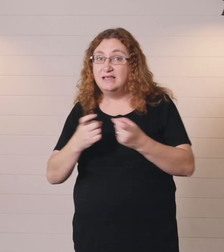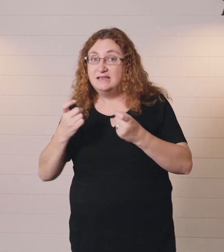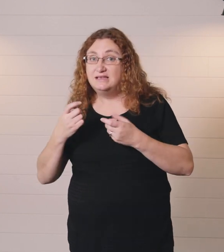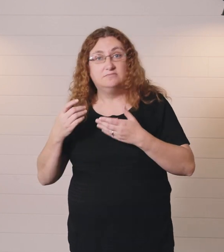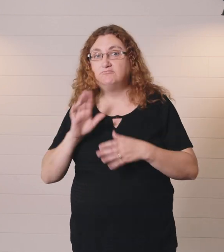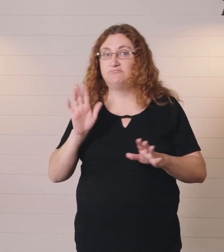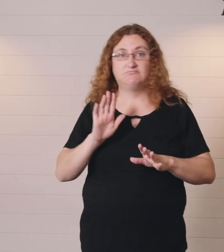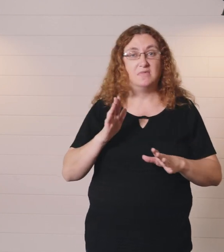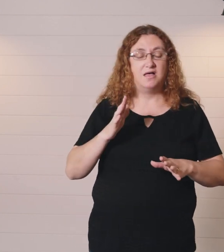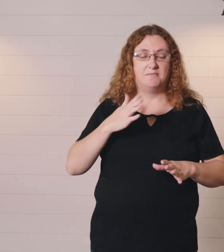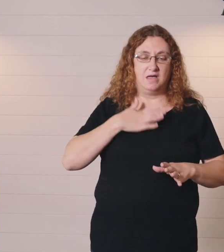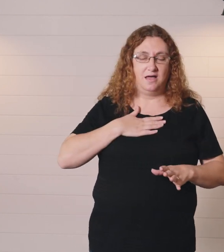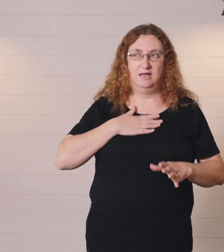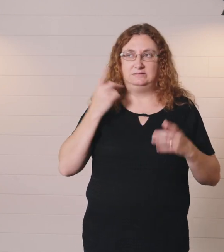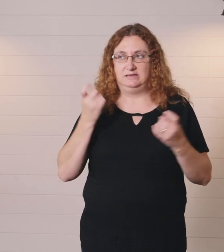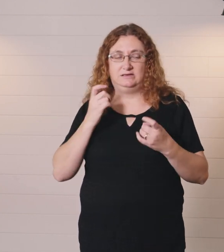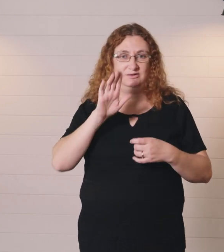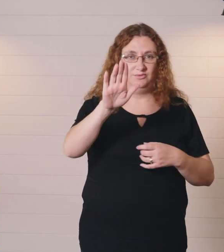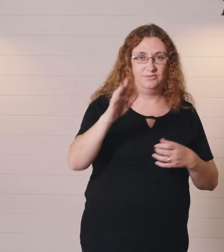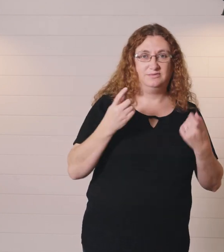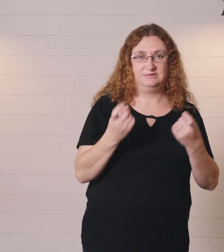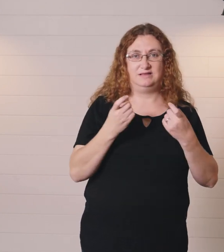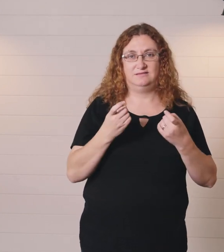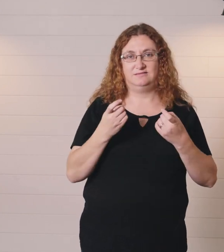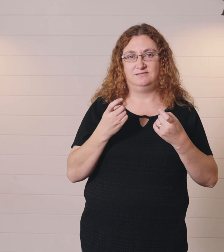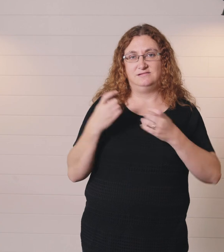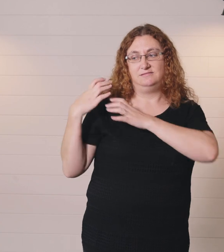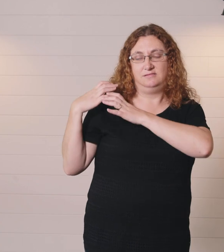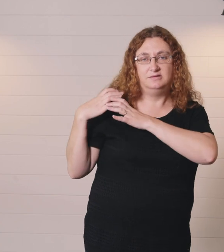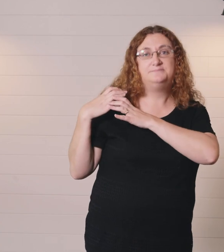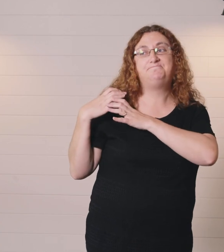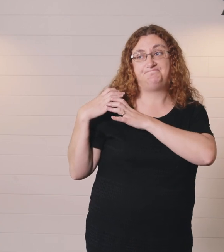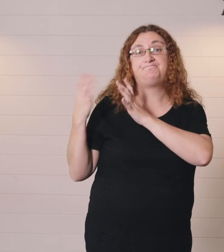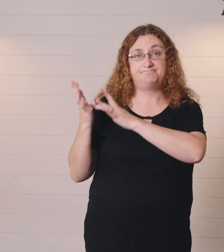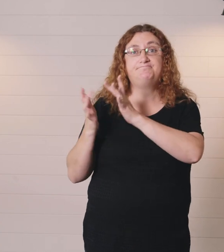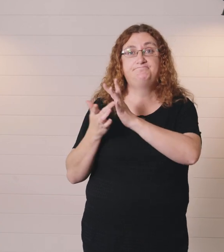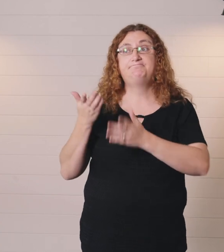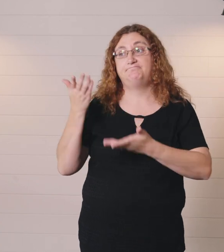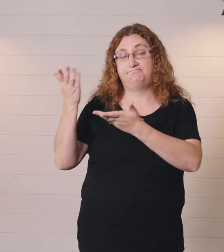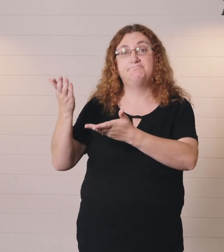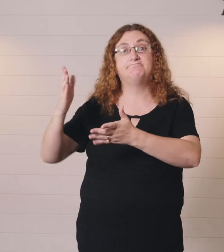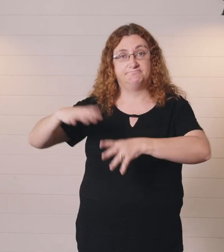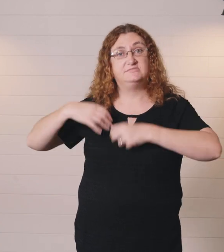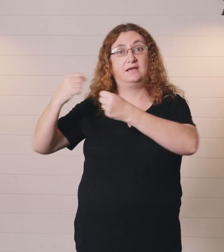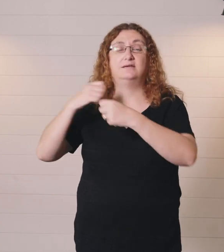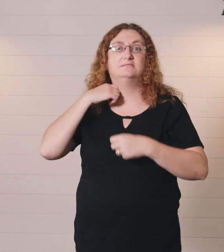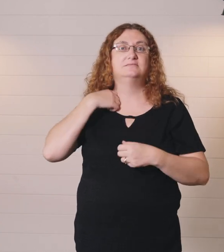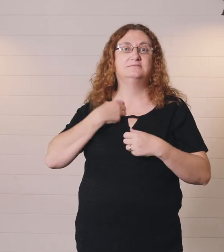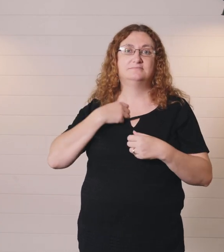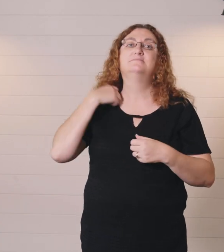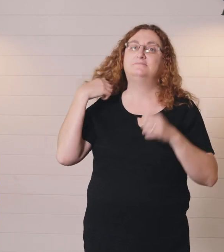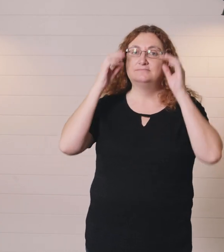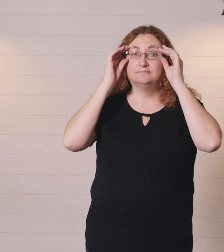sin, but carrying your and my sin. And He takes the guilty verdict that was written against us. He